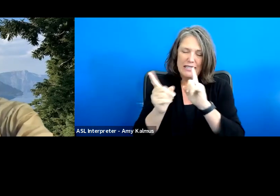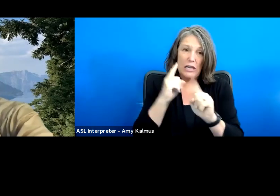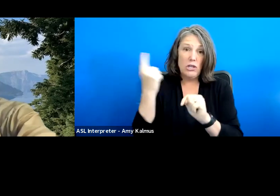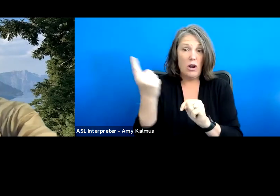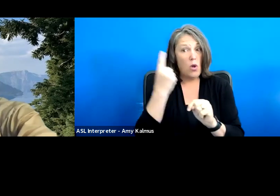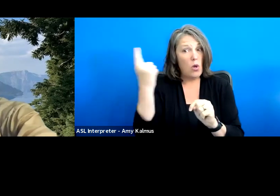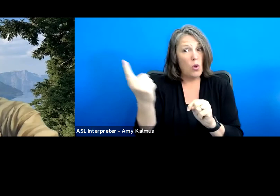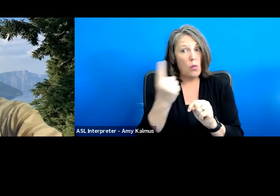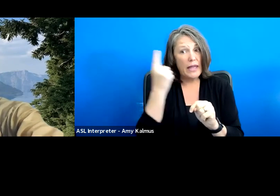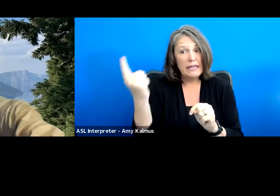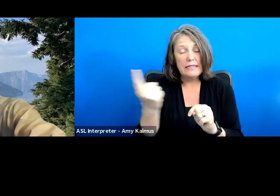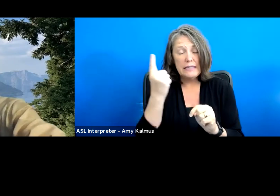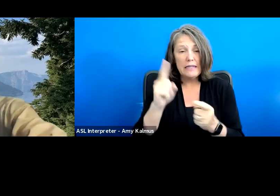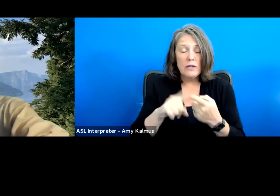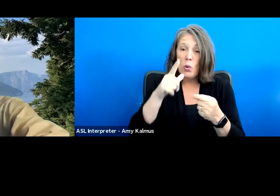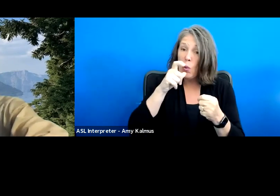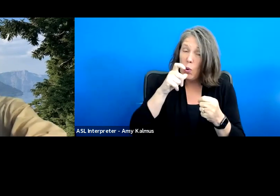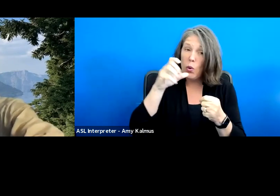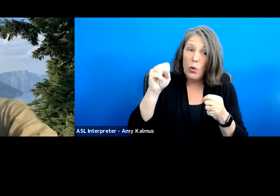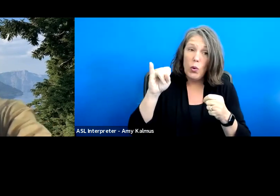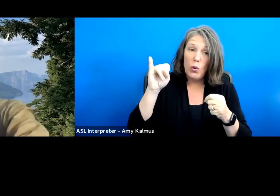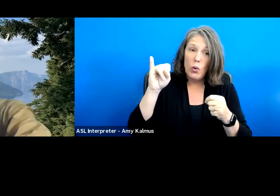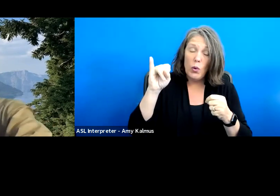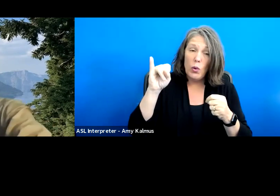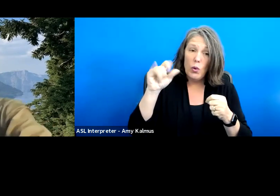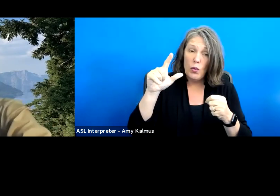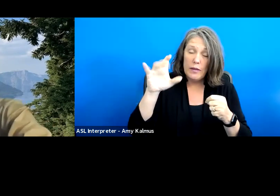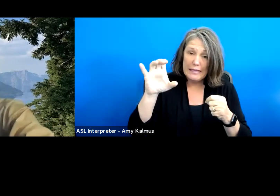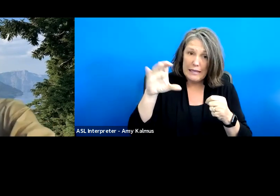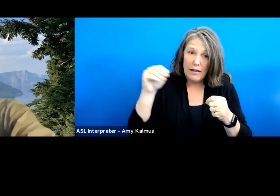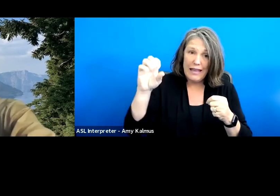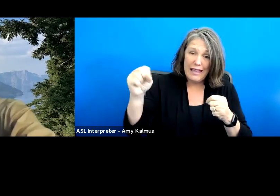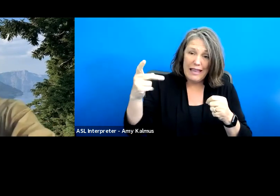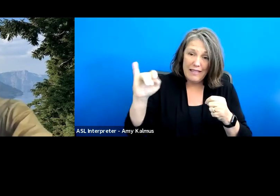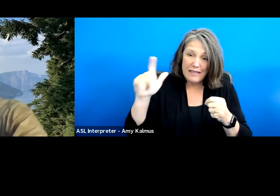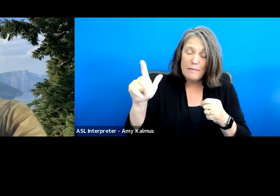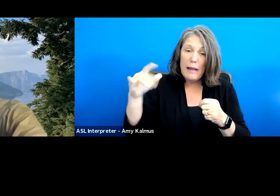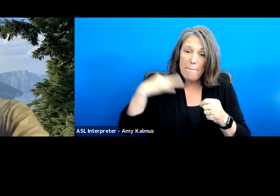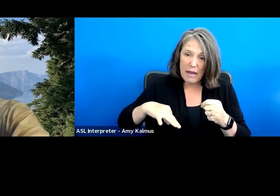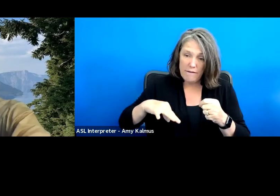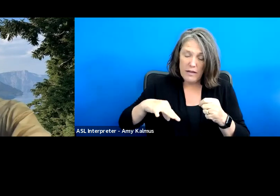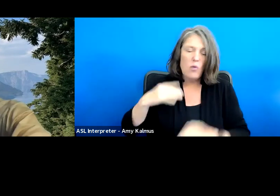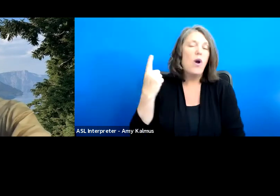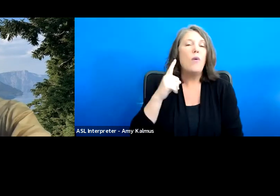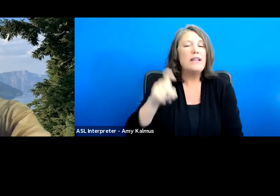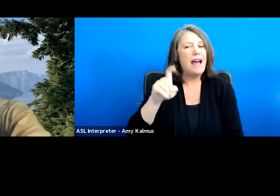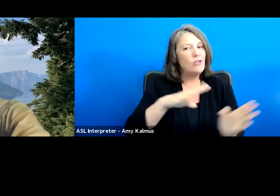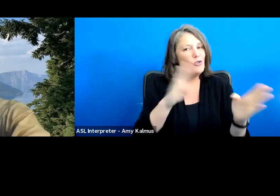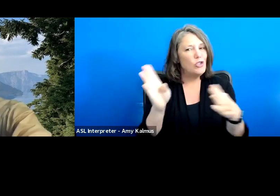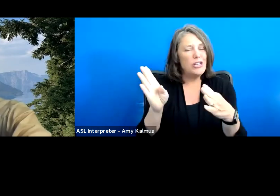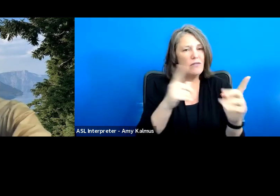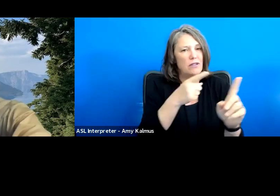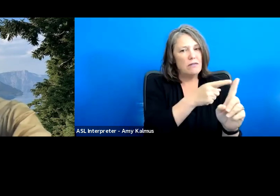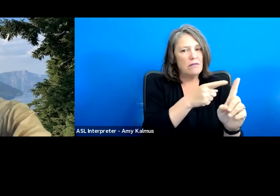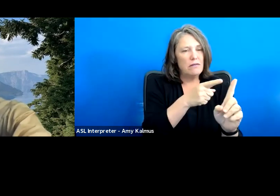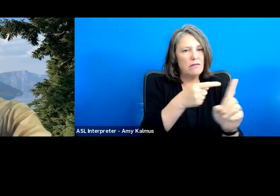always to who the SILC and the SPIL benefit. And so we always have to make sure we're shifting that back